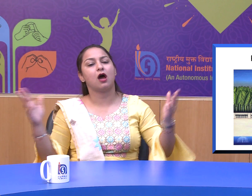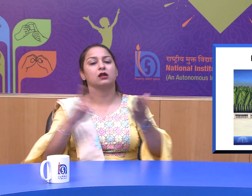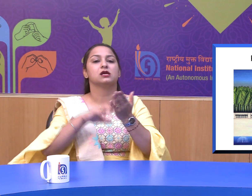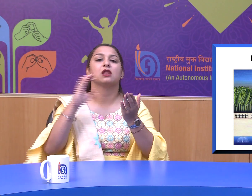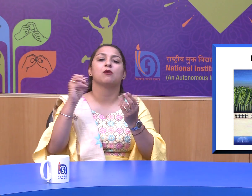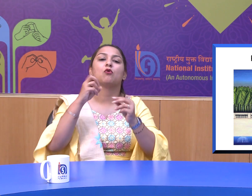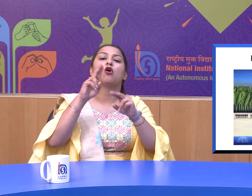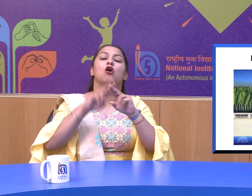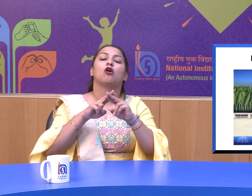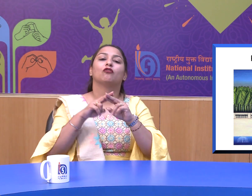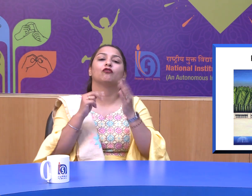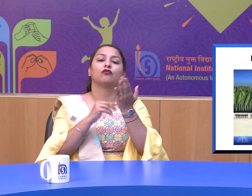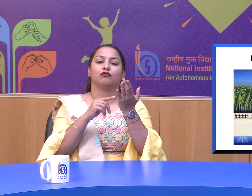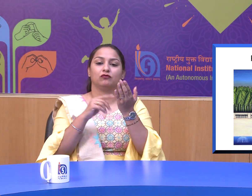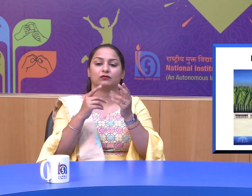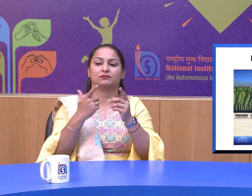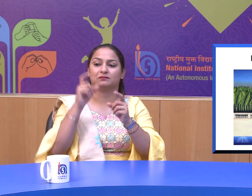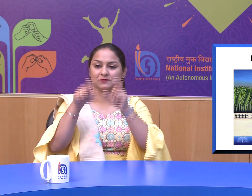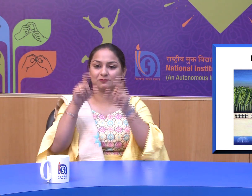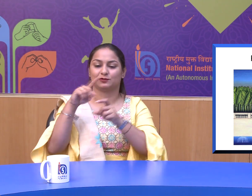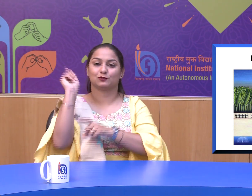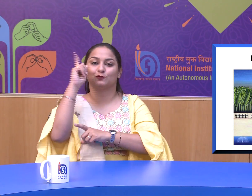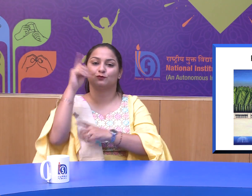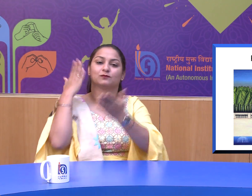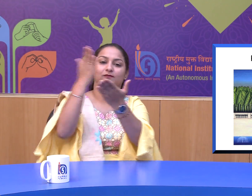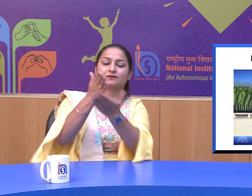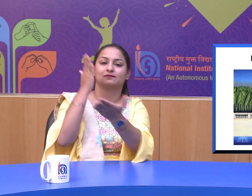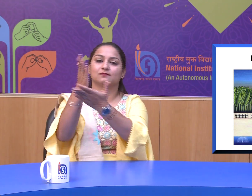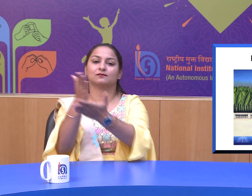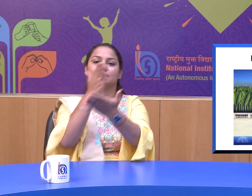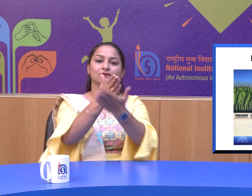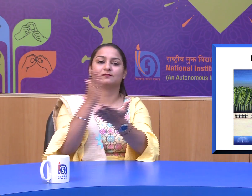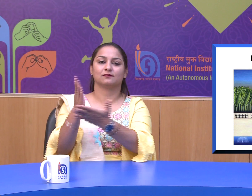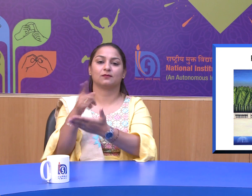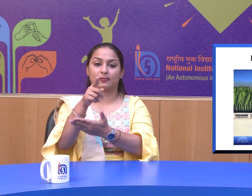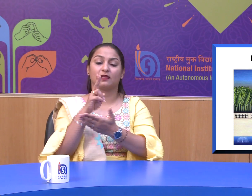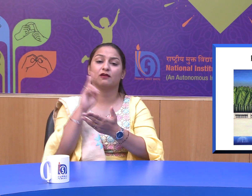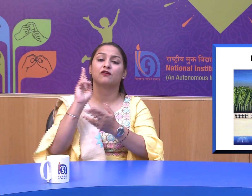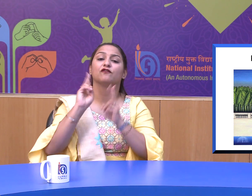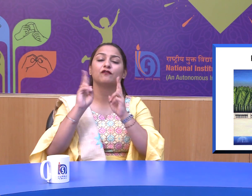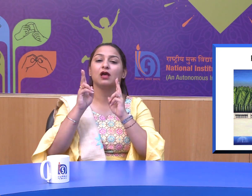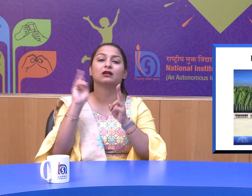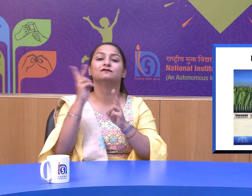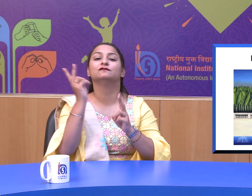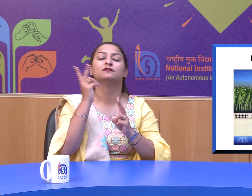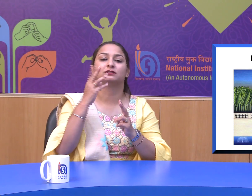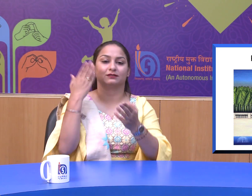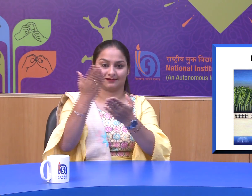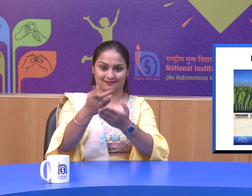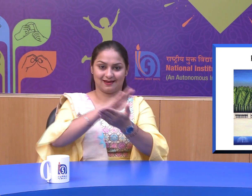tourists even today. You can visit these Havelis if you